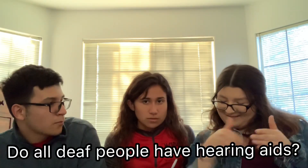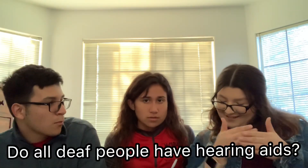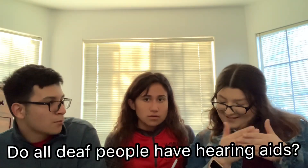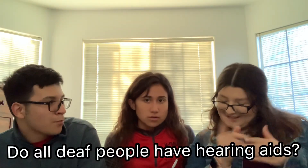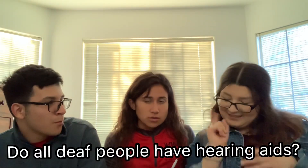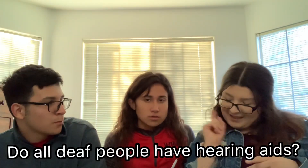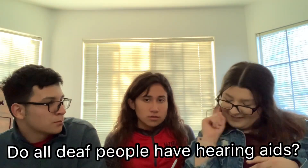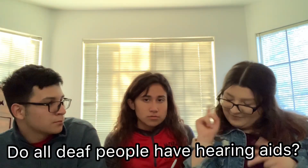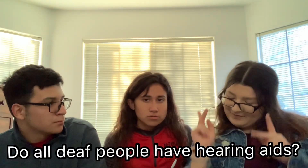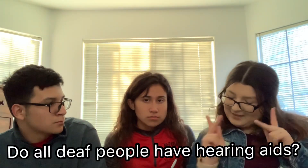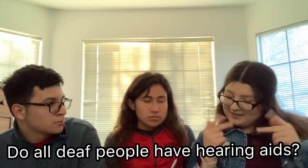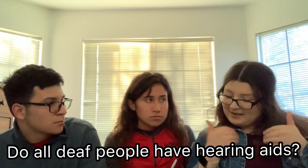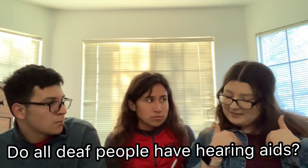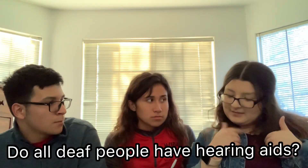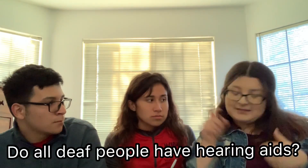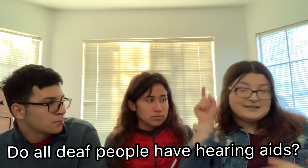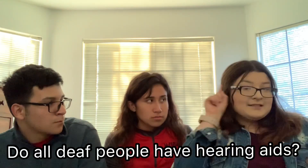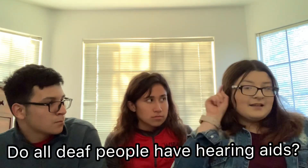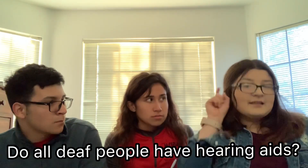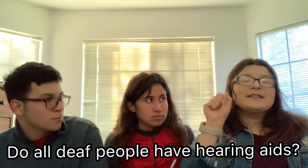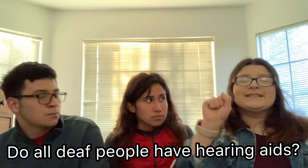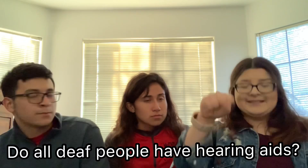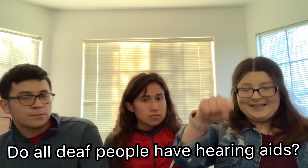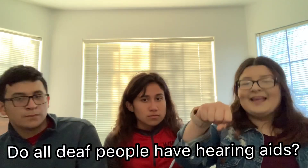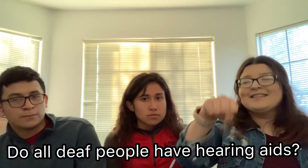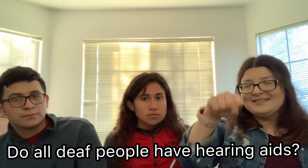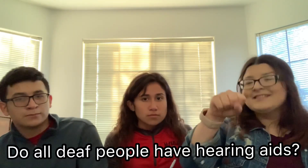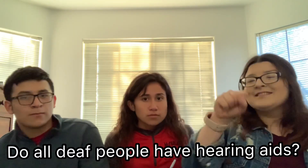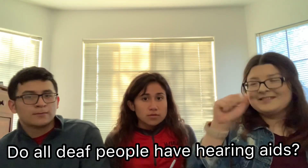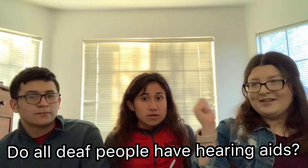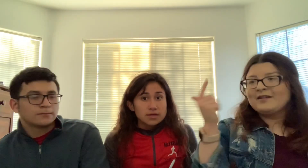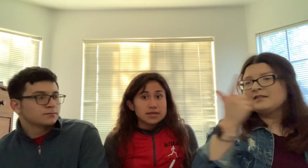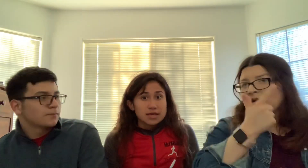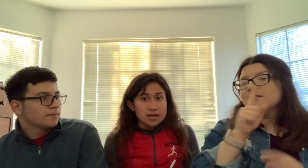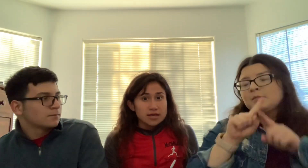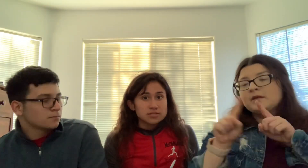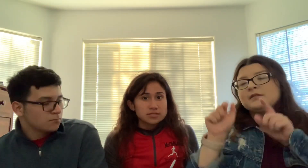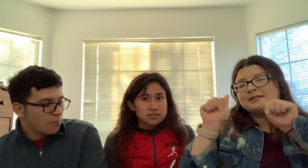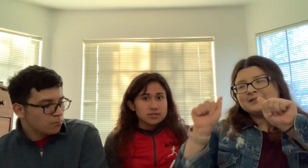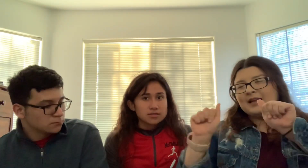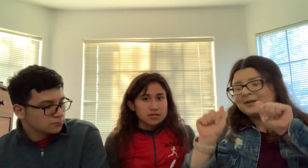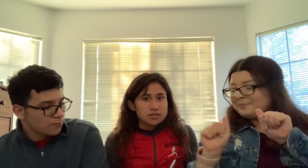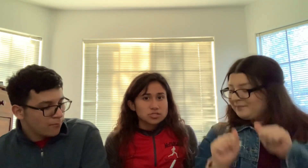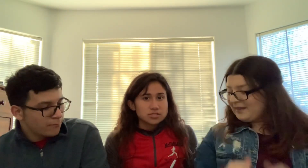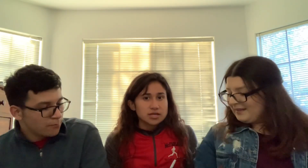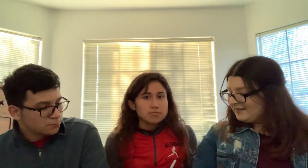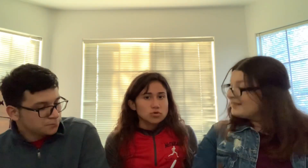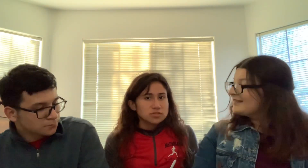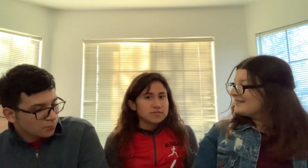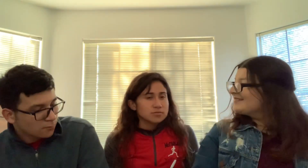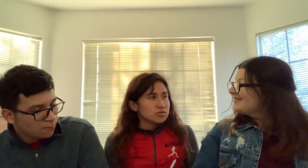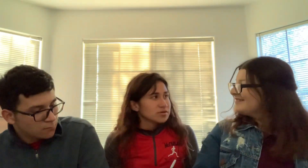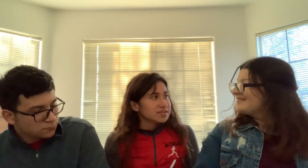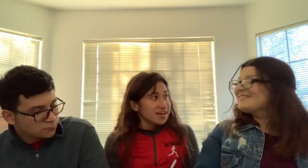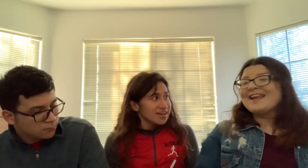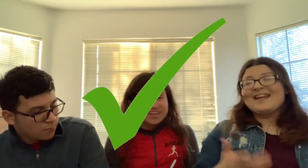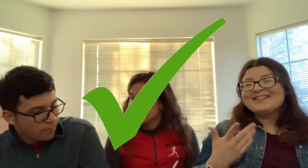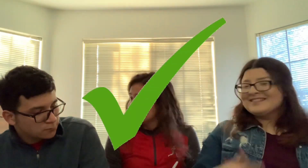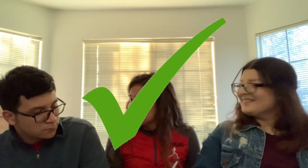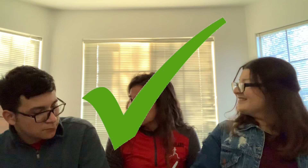Yes. said most of them do. Yeah, I did